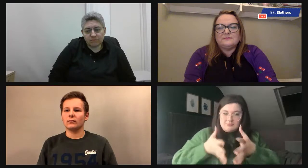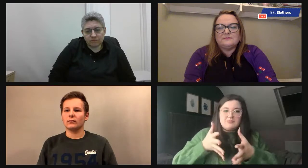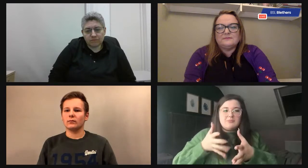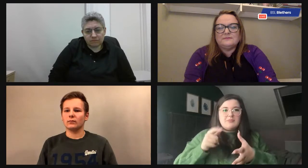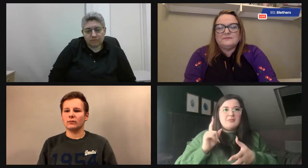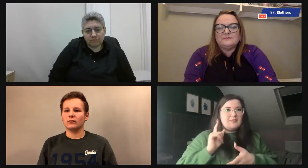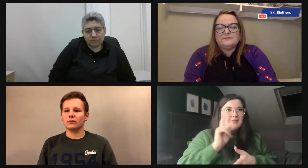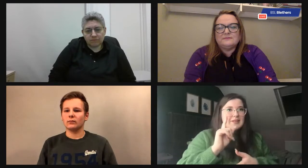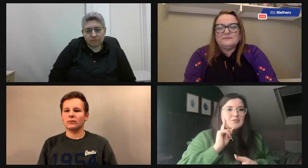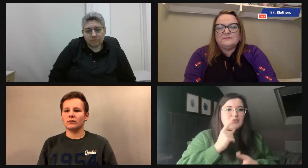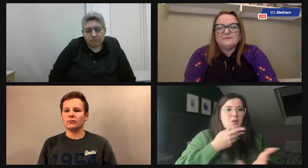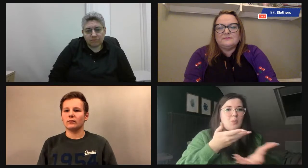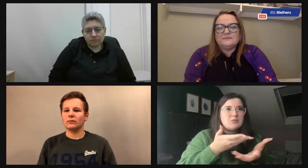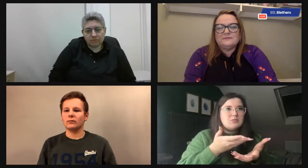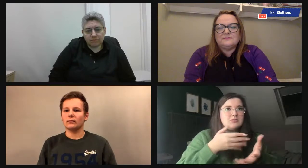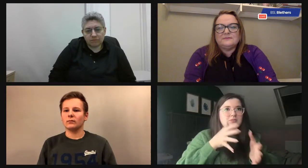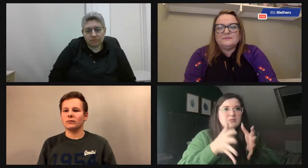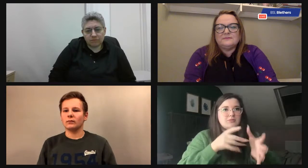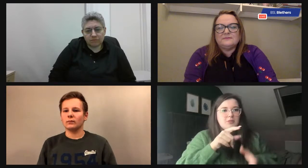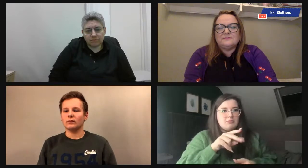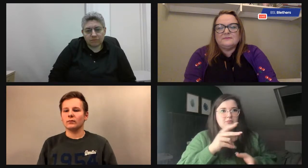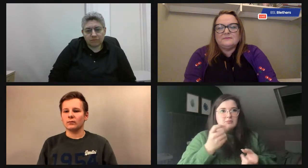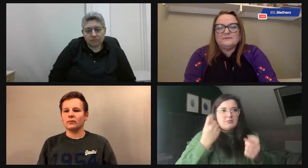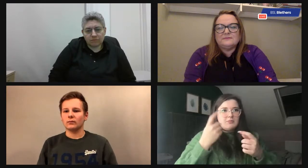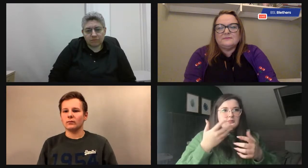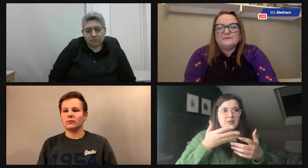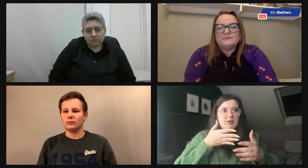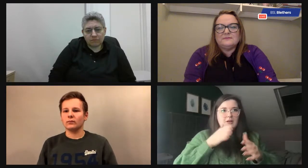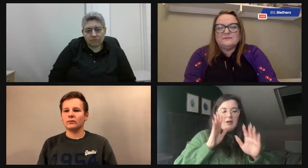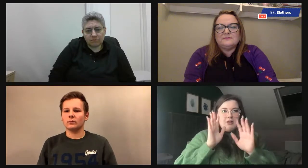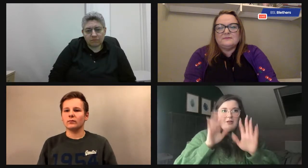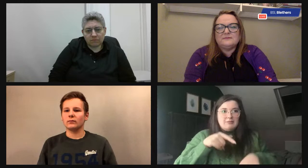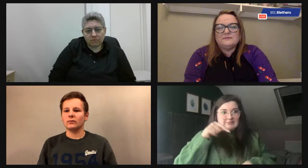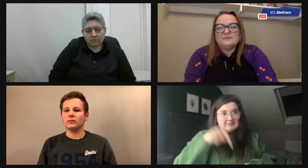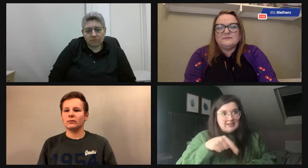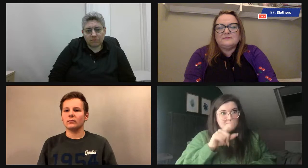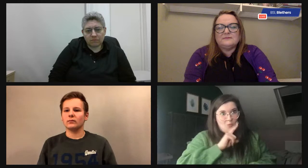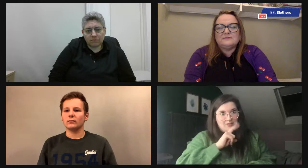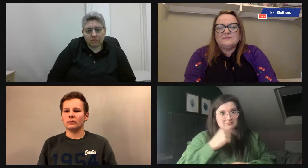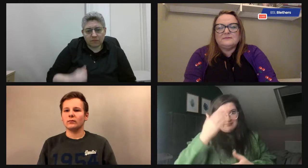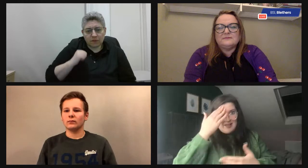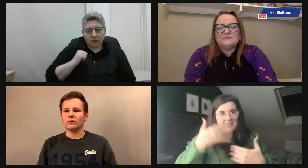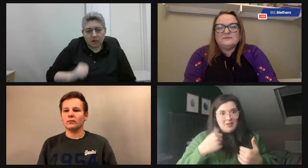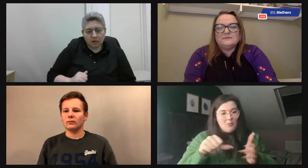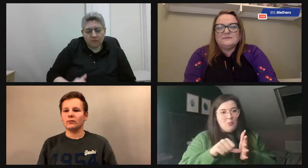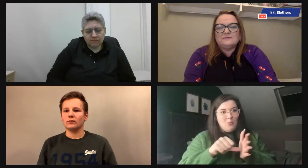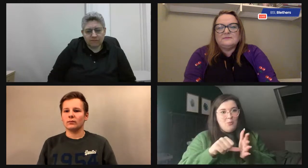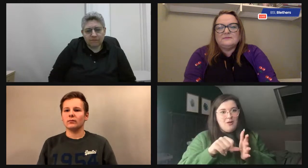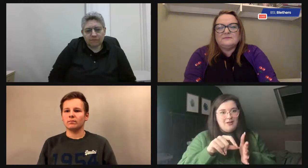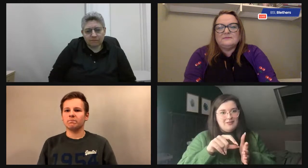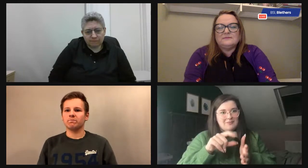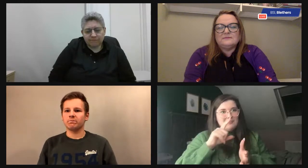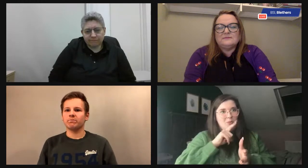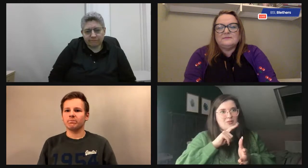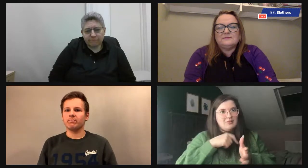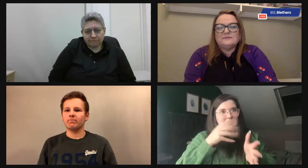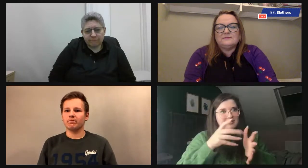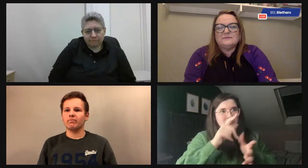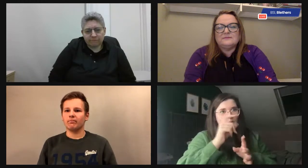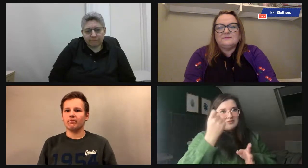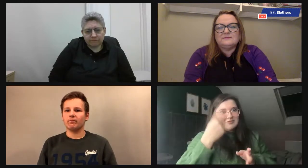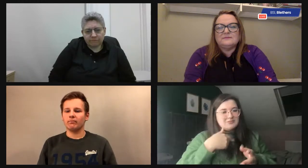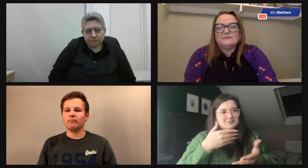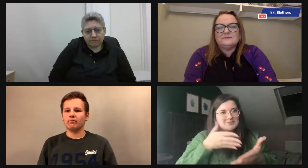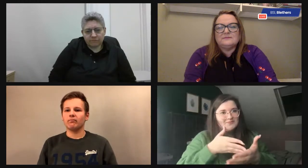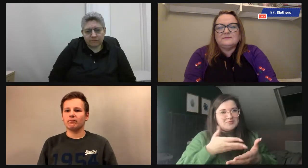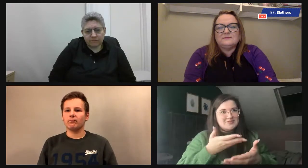BSL, then you've got that connection right away. You're not waiting for a translation process. And again, that is